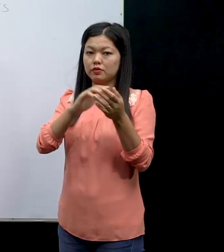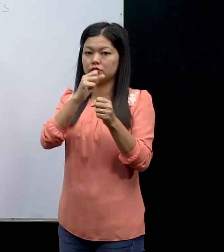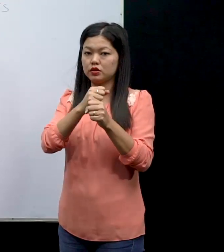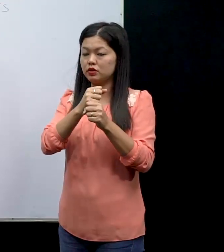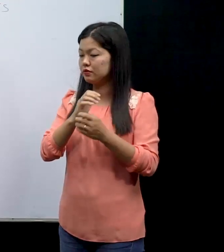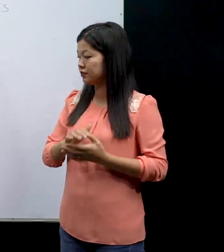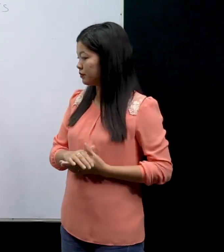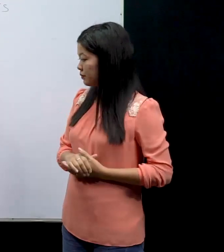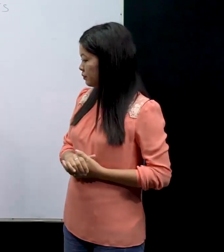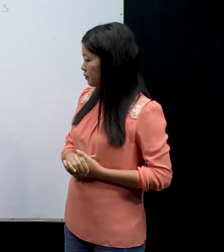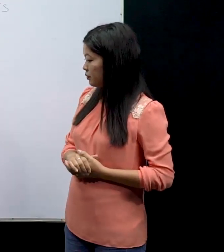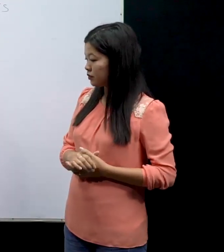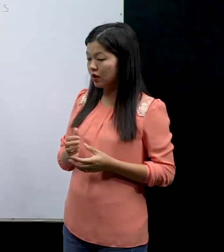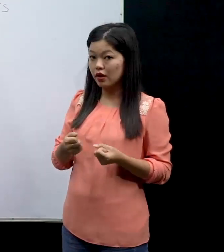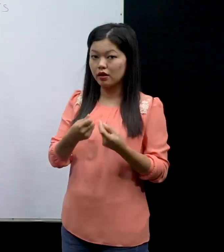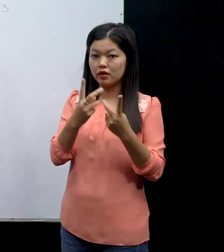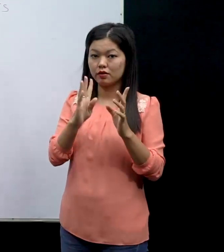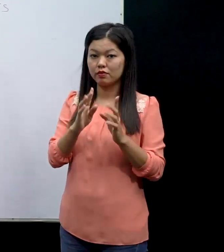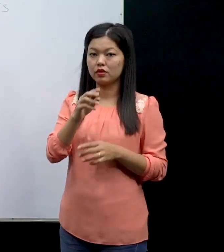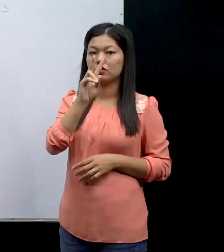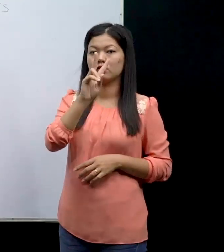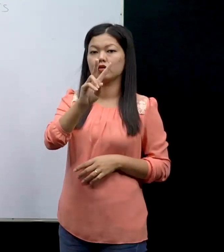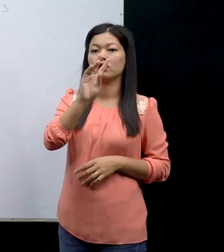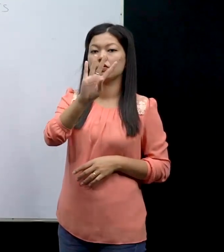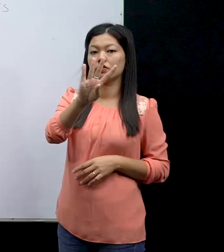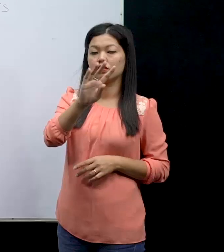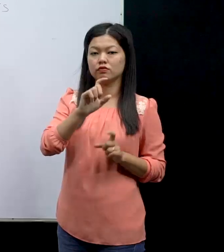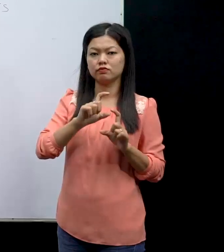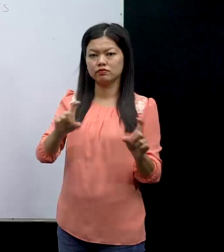So magnesium, it is 24. Clear?